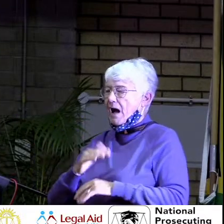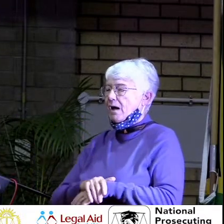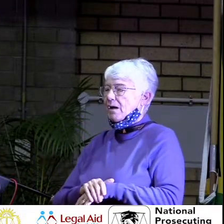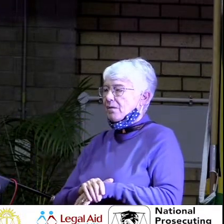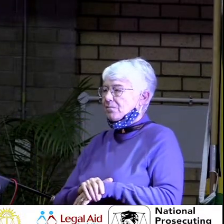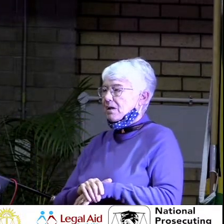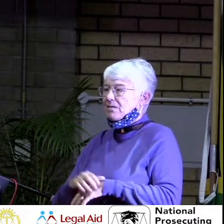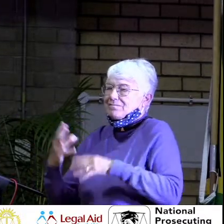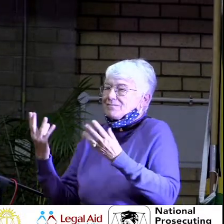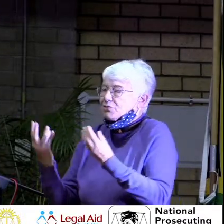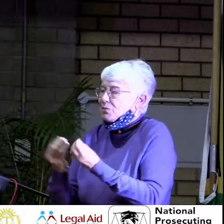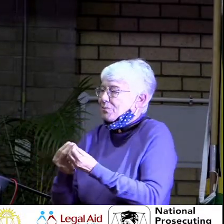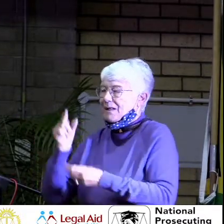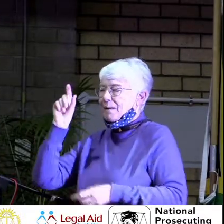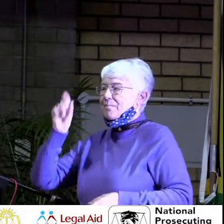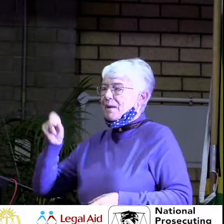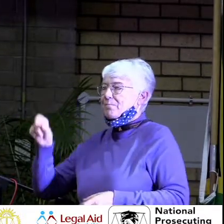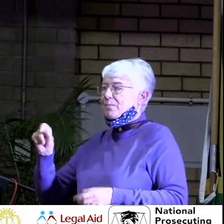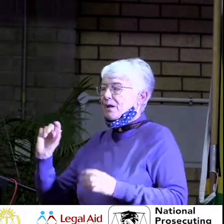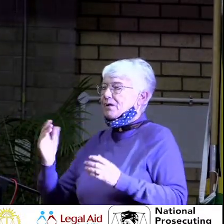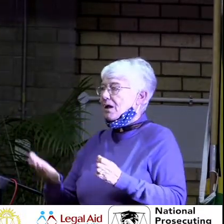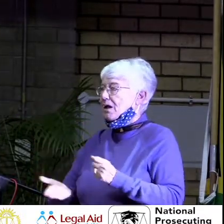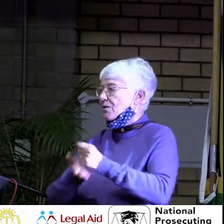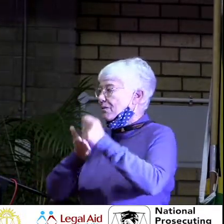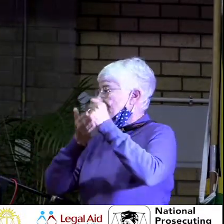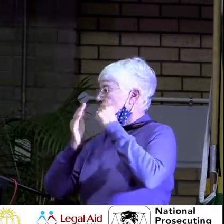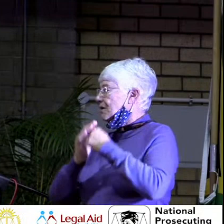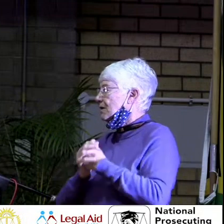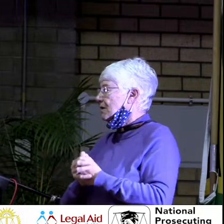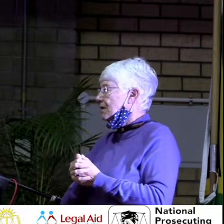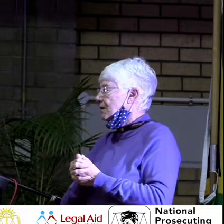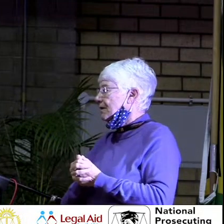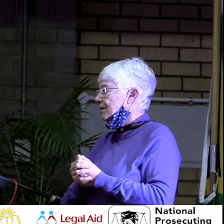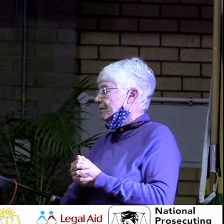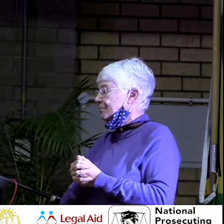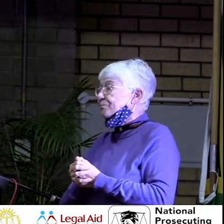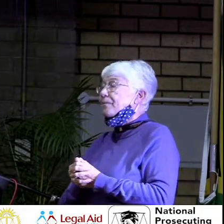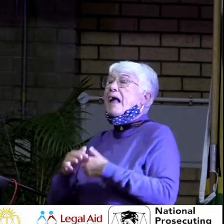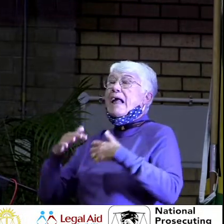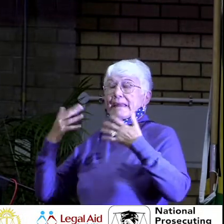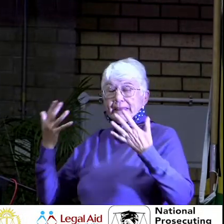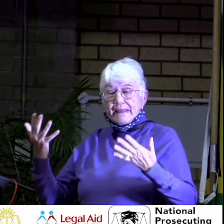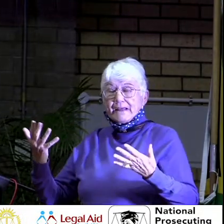they are helped, but here and there we get bad apples in the police.